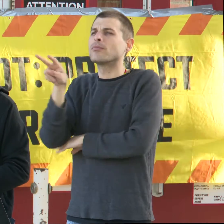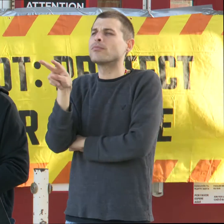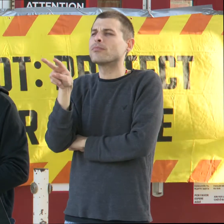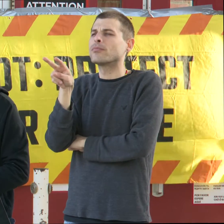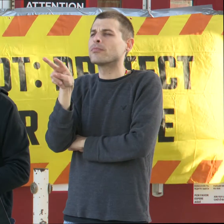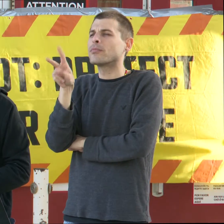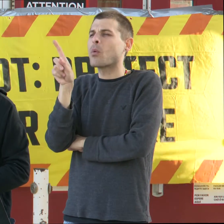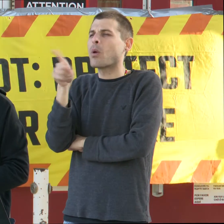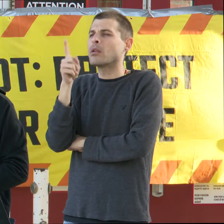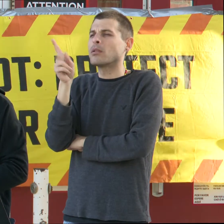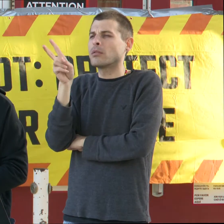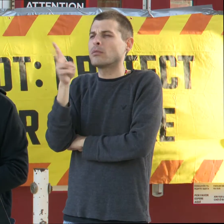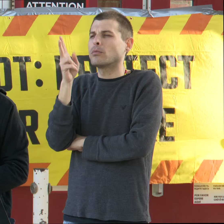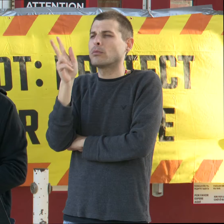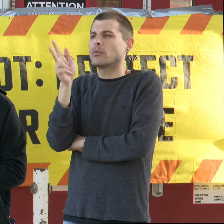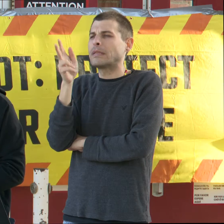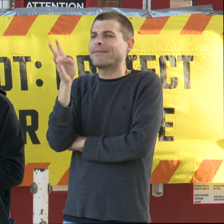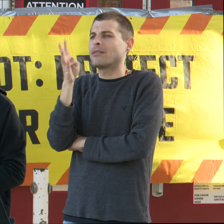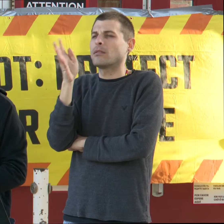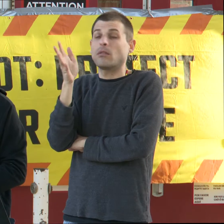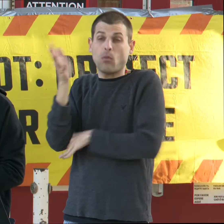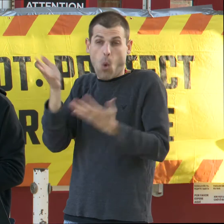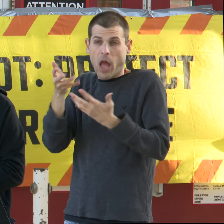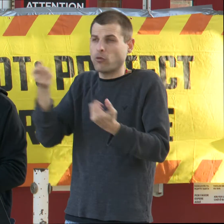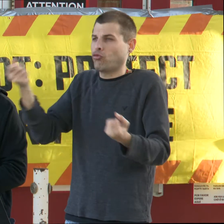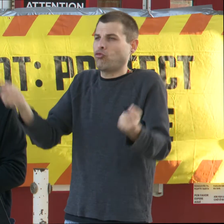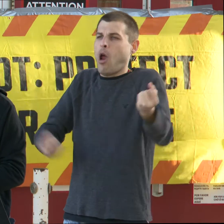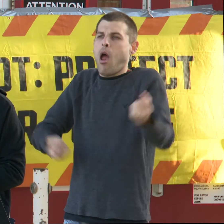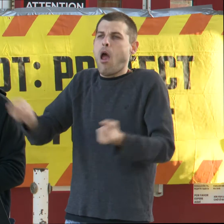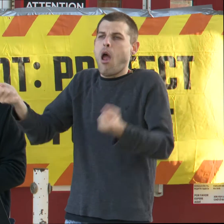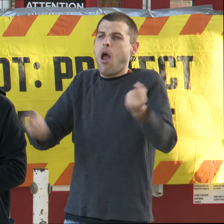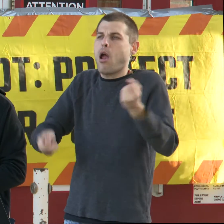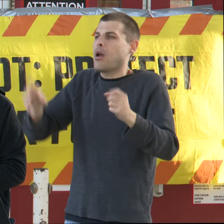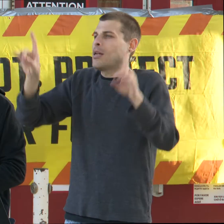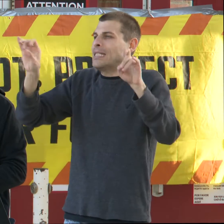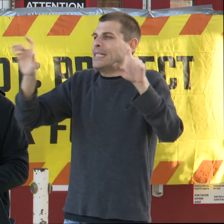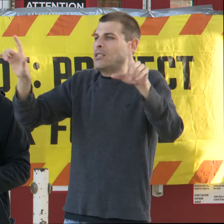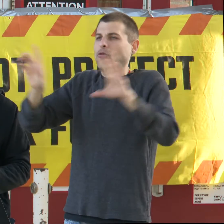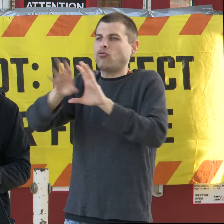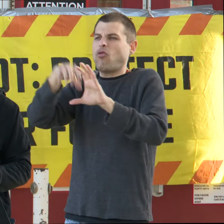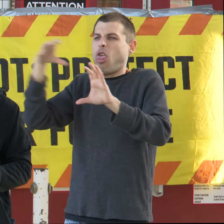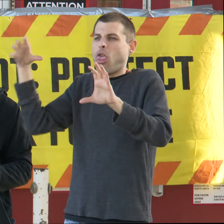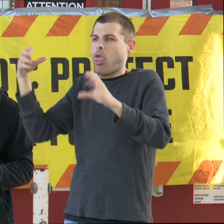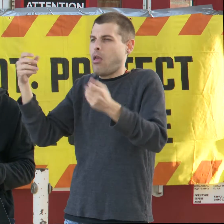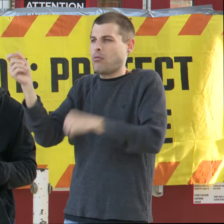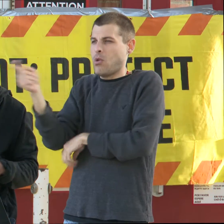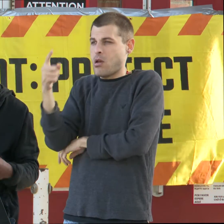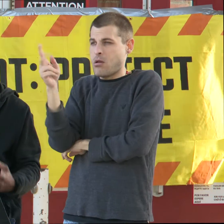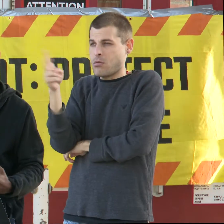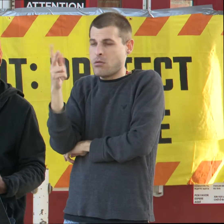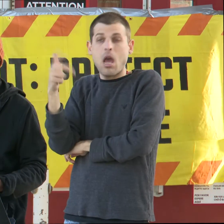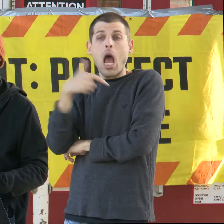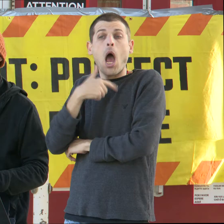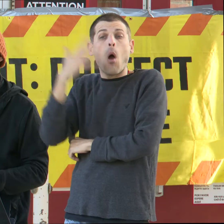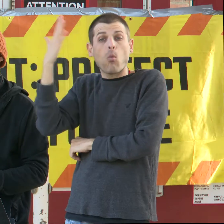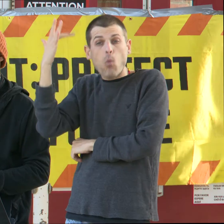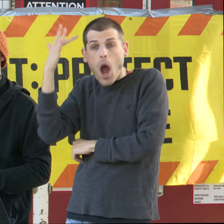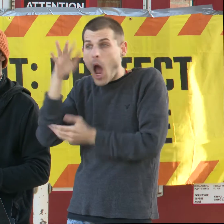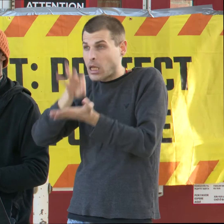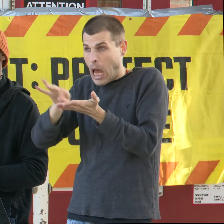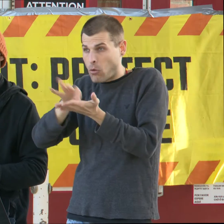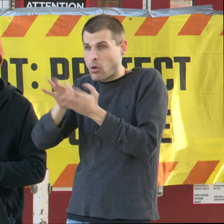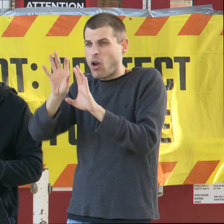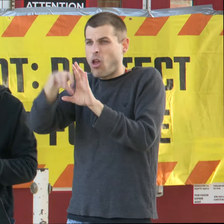trucks that passed by in one moment. I knew those diesel trucks had no filtration system on